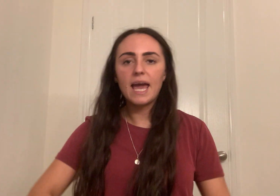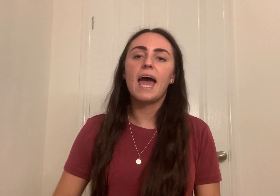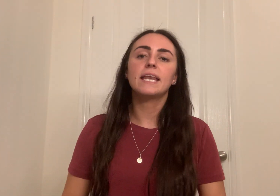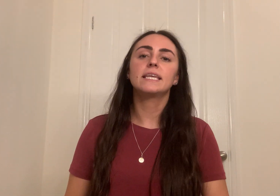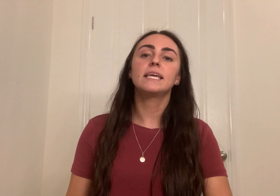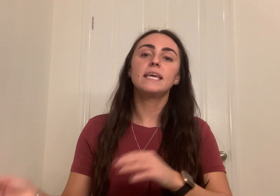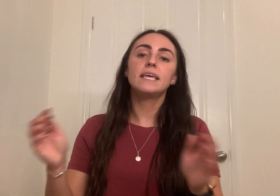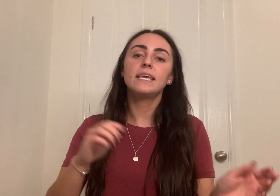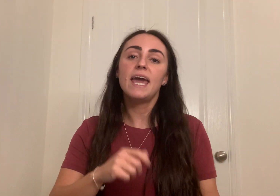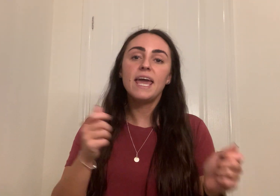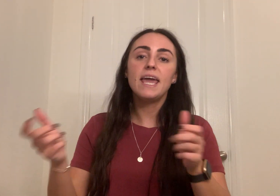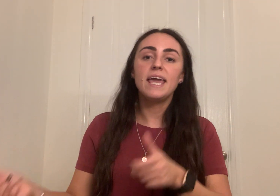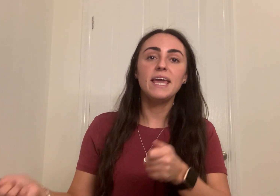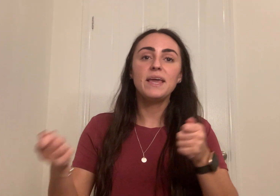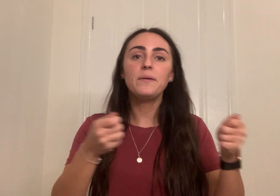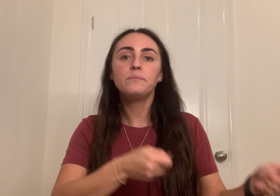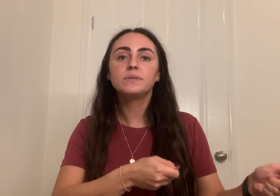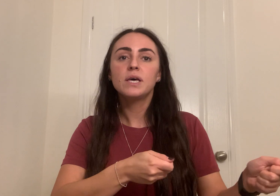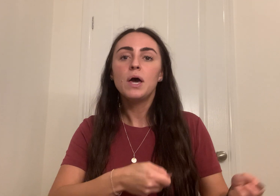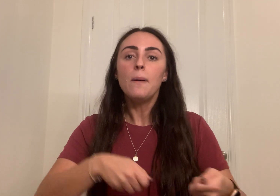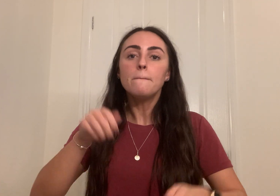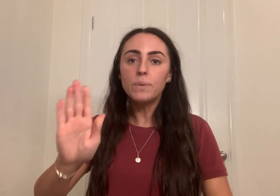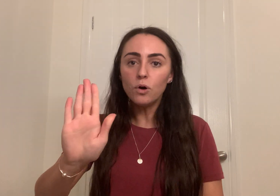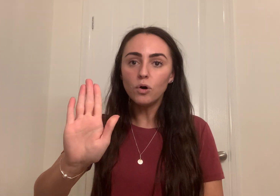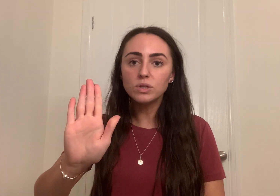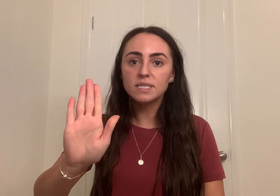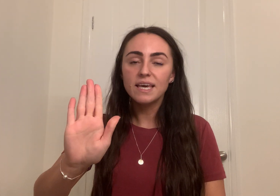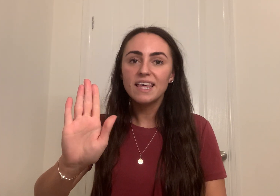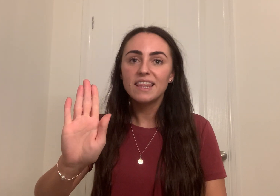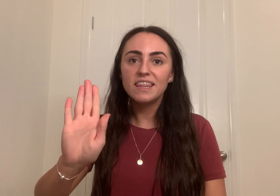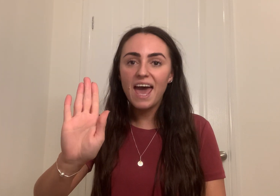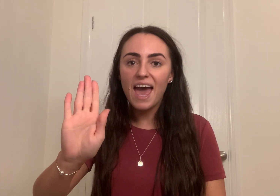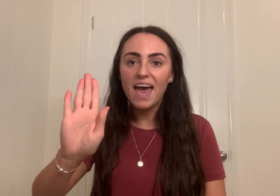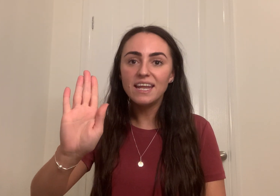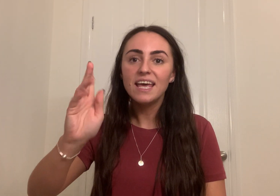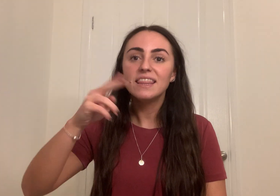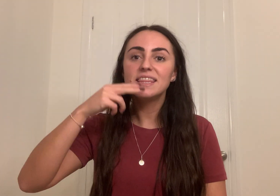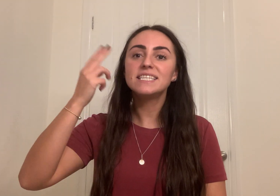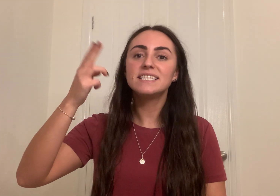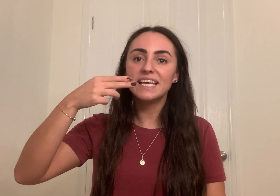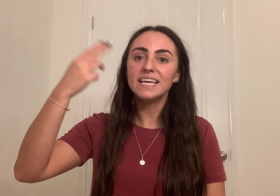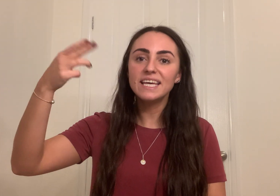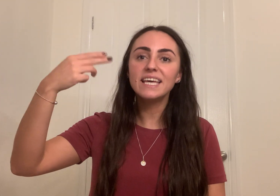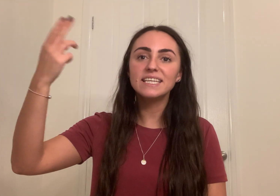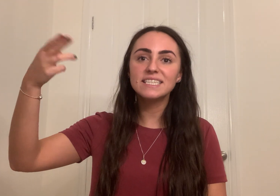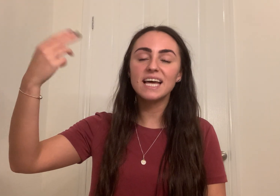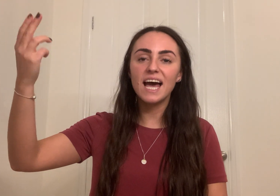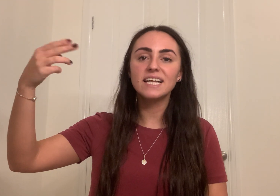and games, but then the singing